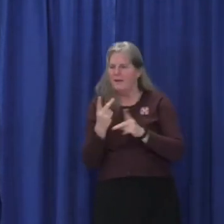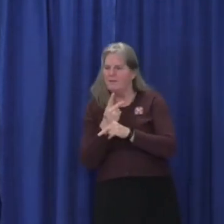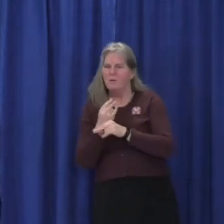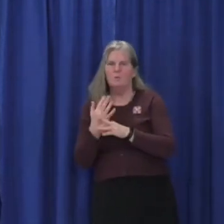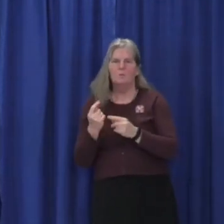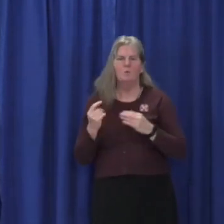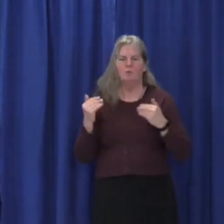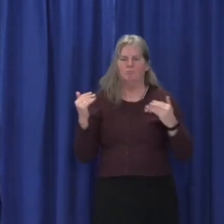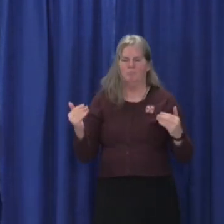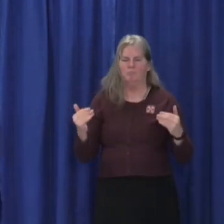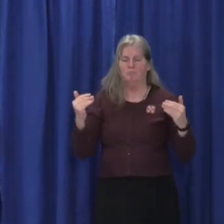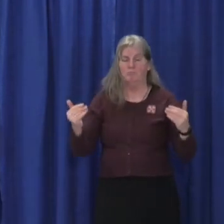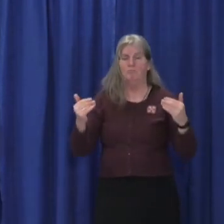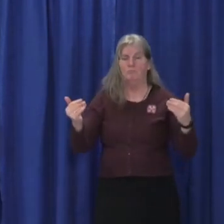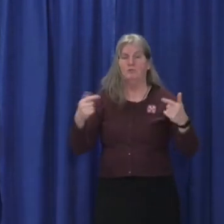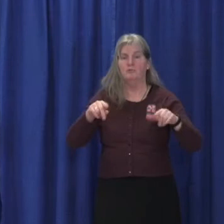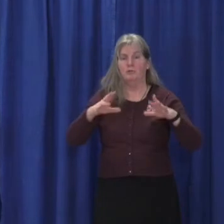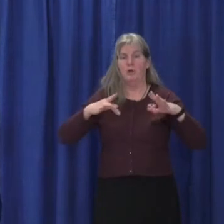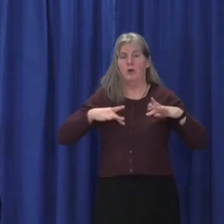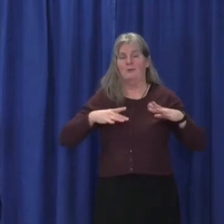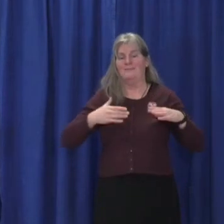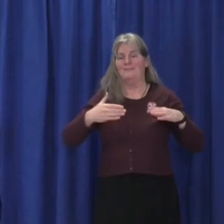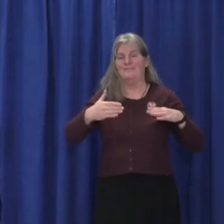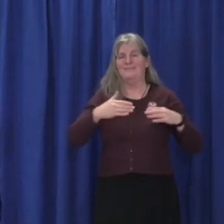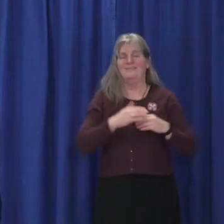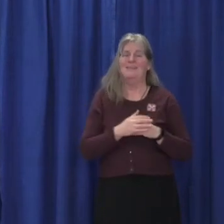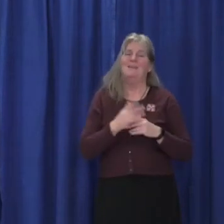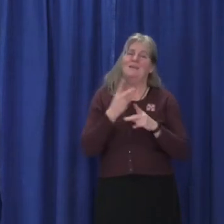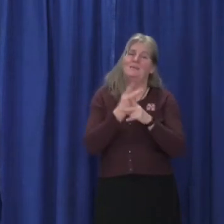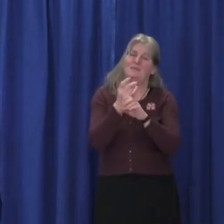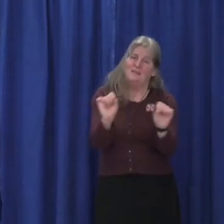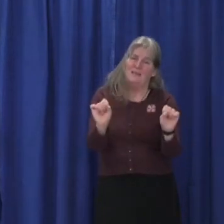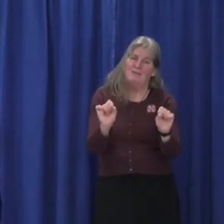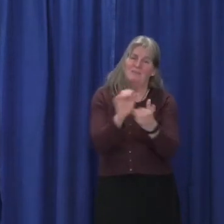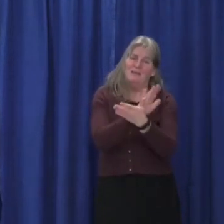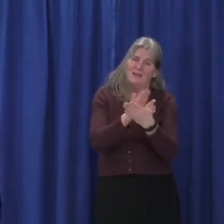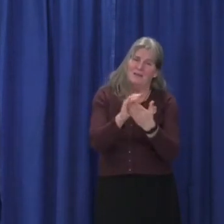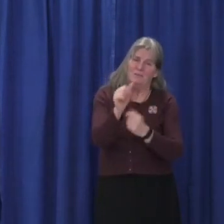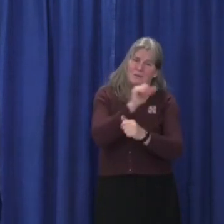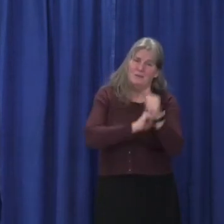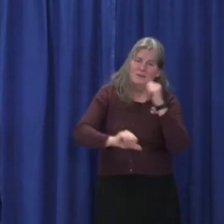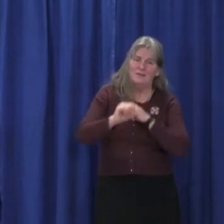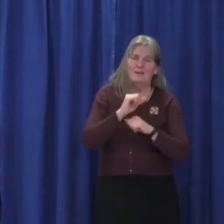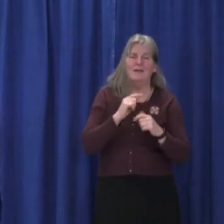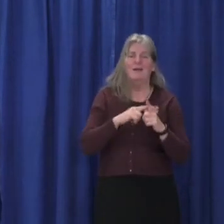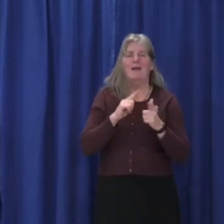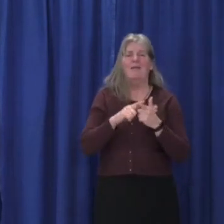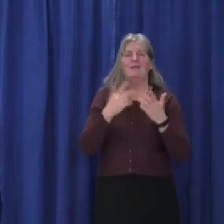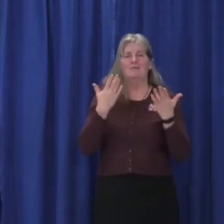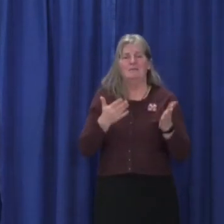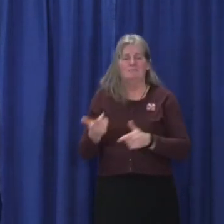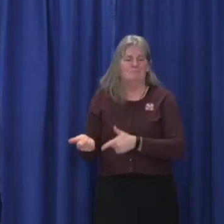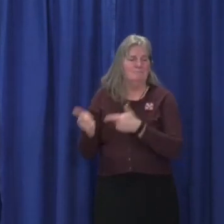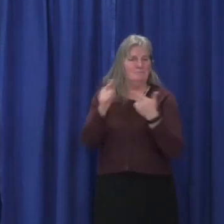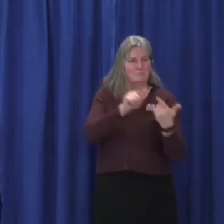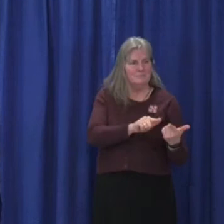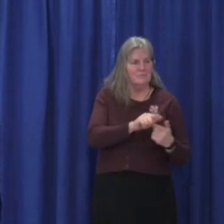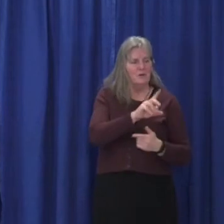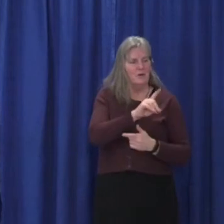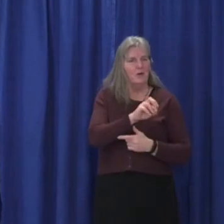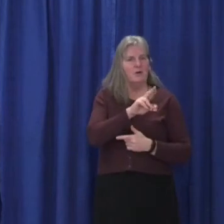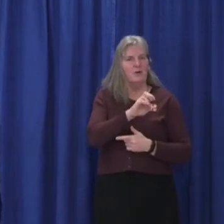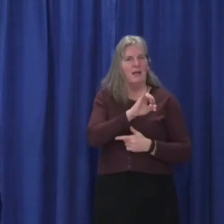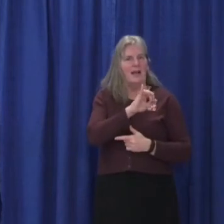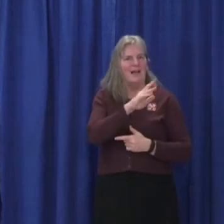so as we head into the holiday season. So be safe, be kind, and with that I will hand it off to Dr.